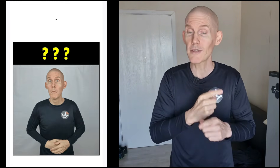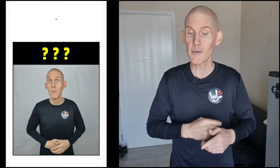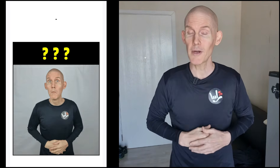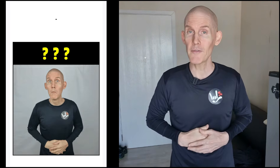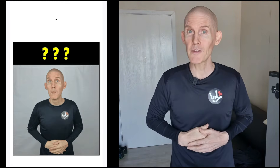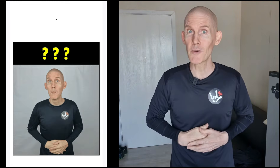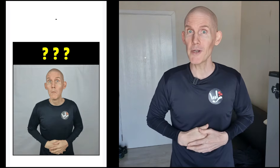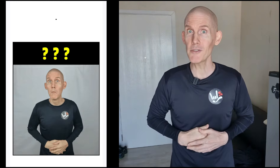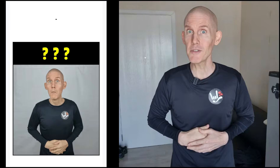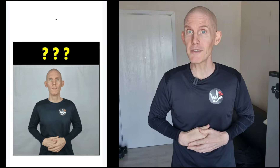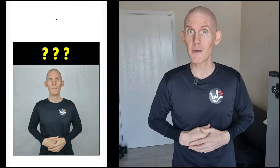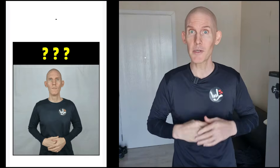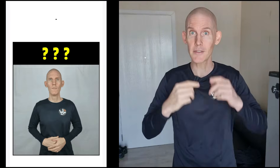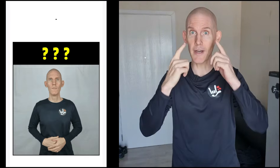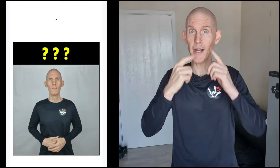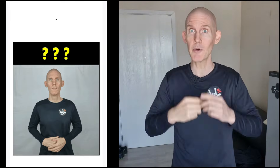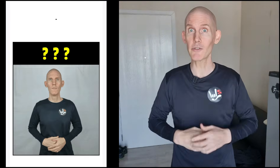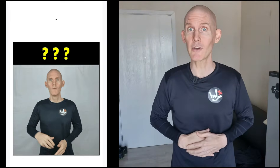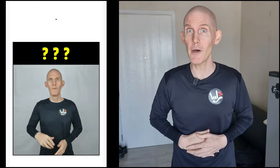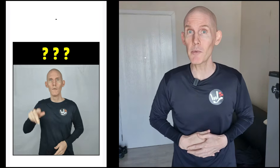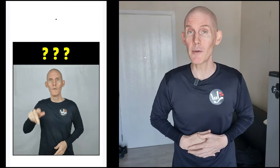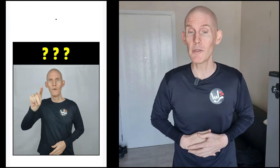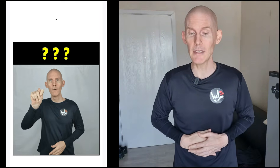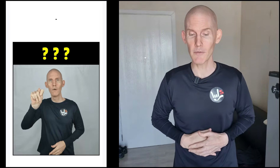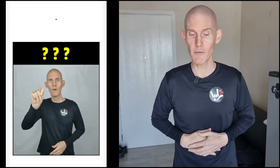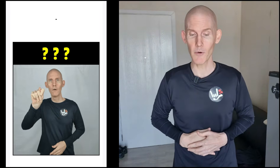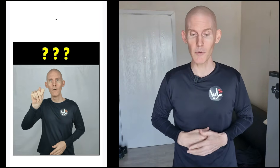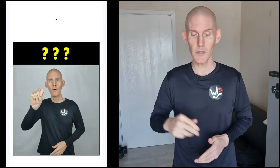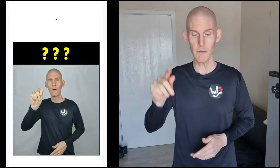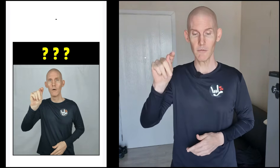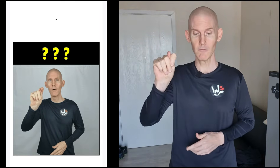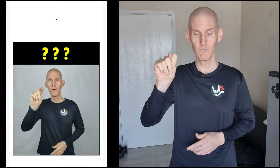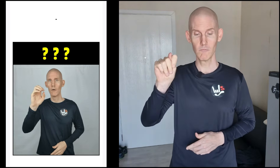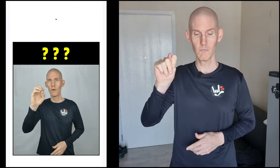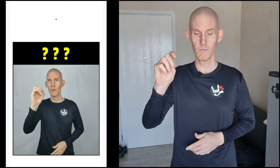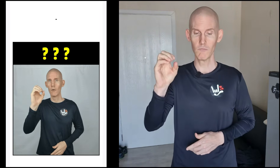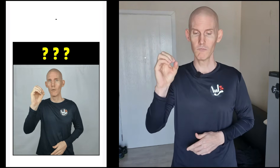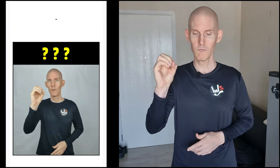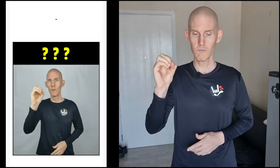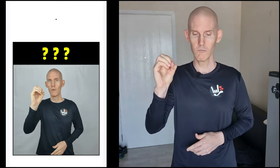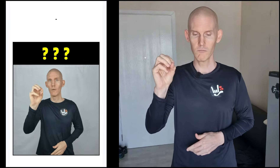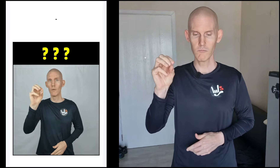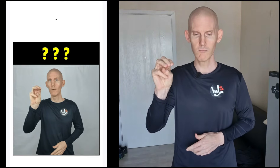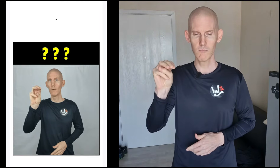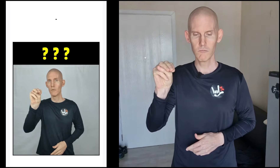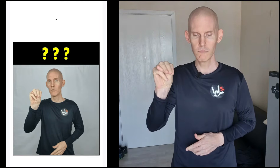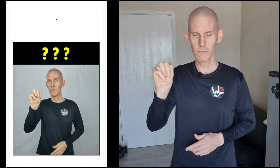right, looks like we're having a question there because the eyebrows are up and I'm leaning forward.